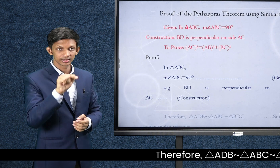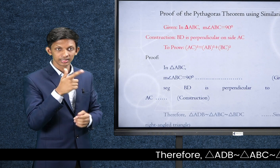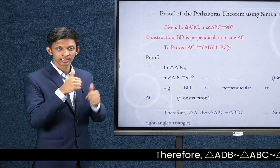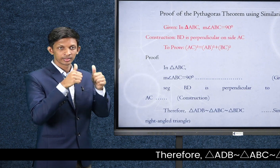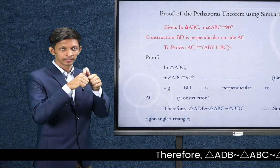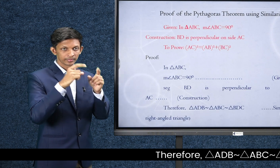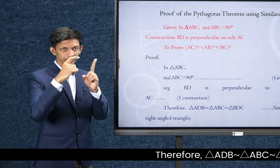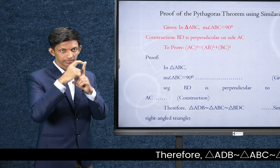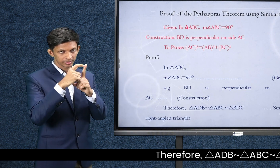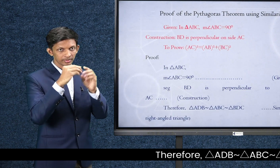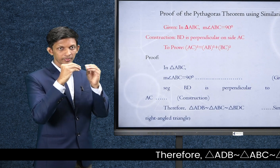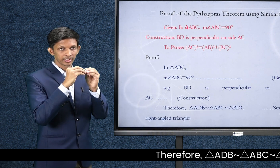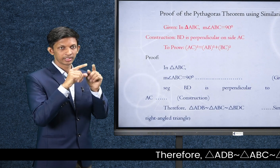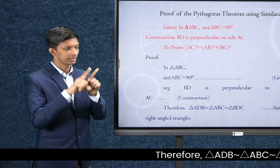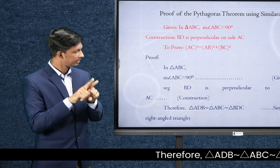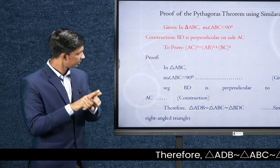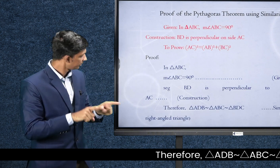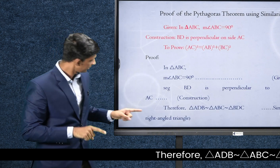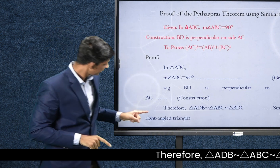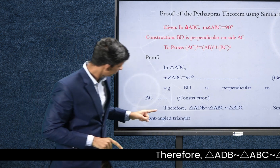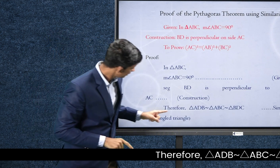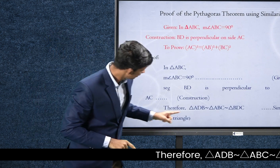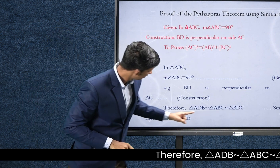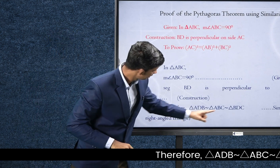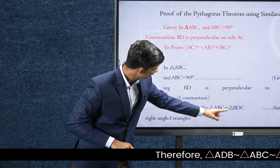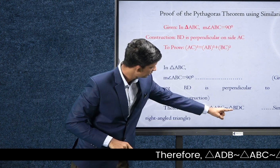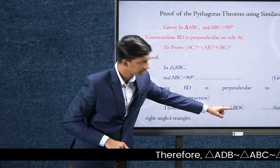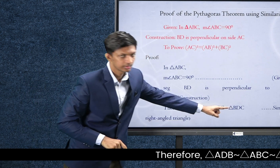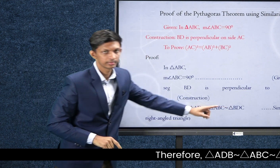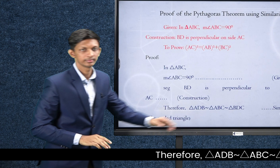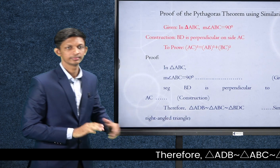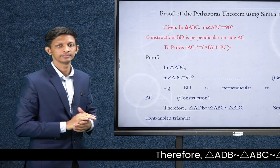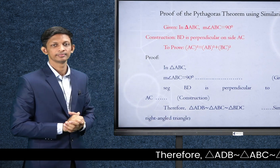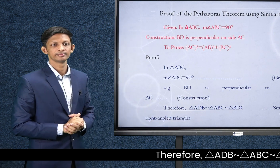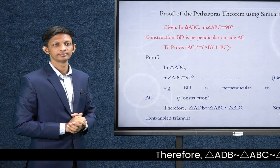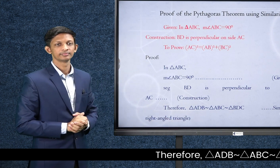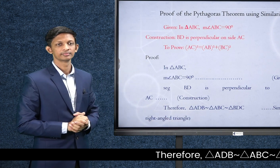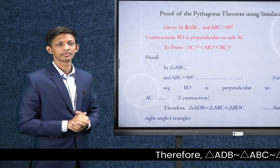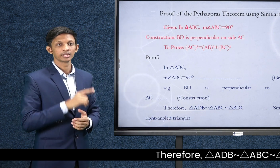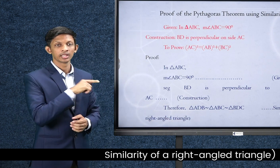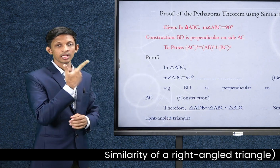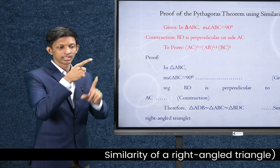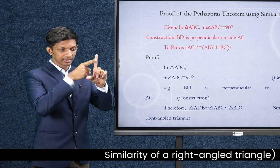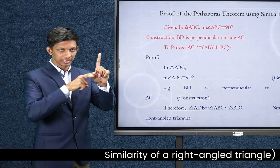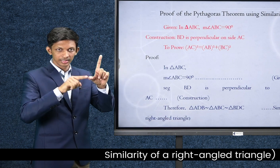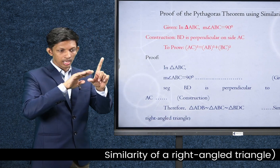Therefore, triangle ADB similar to triangle ABC similar to triangle BDC, similarity of a right